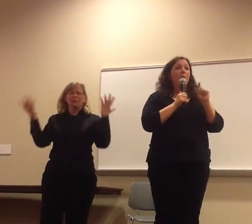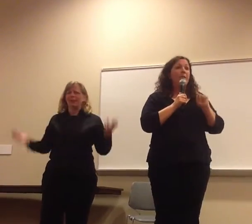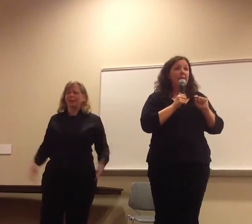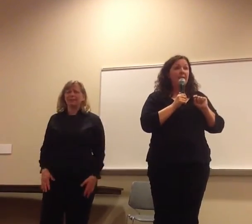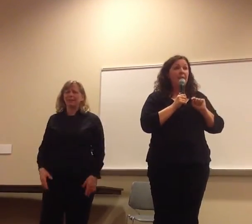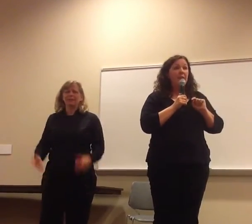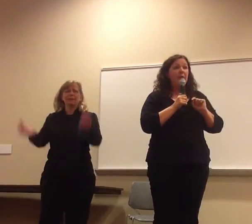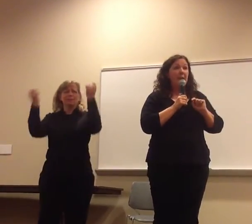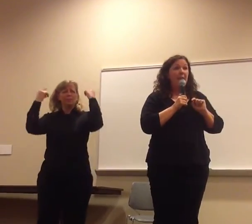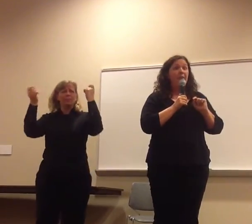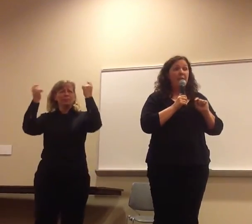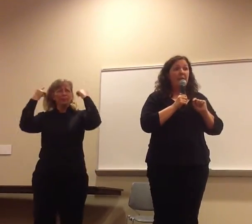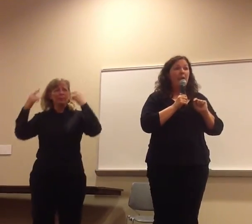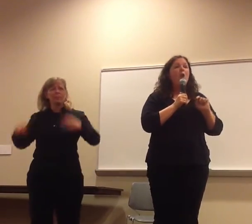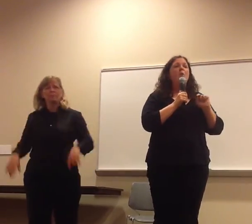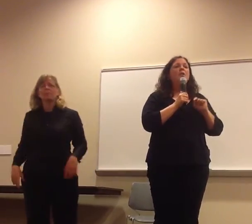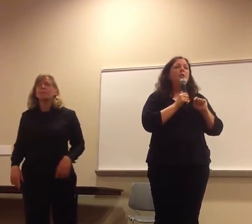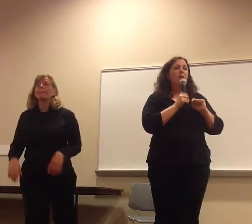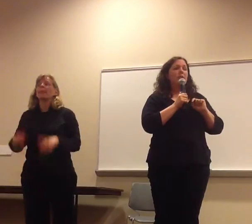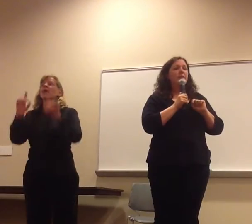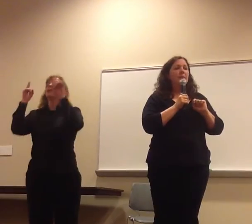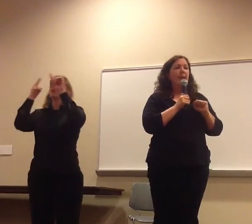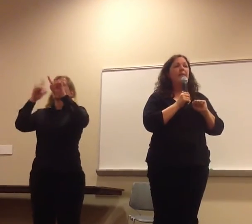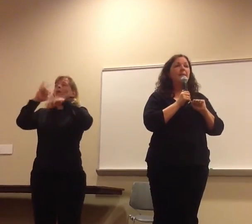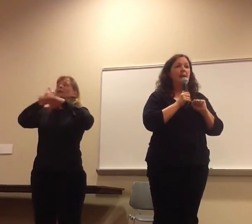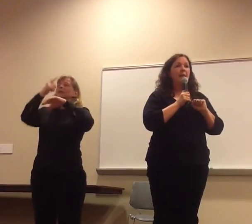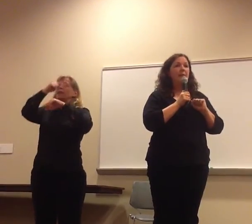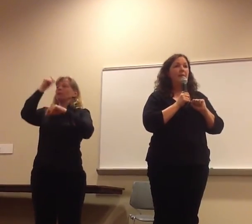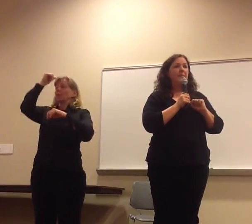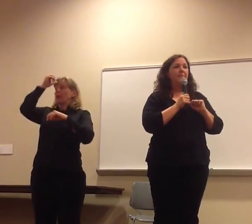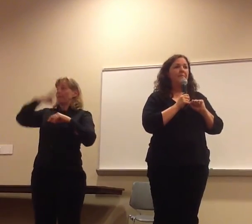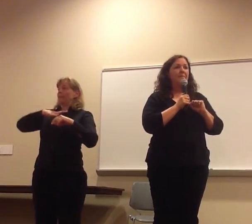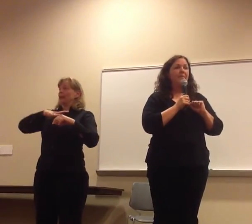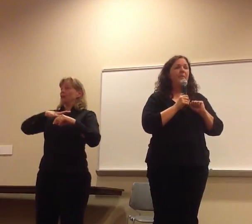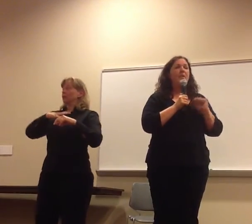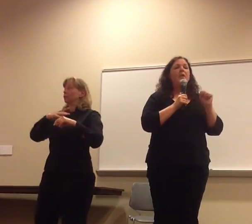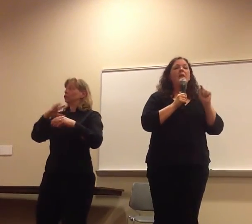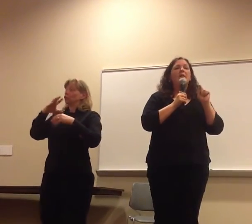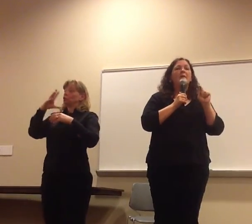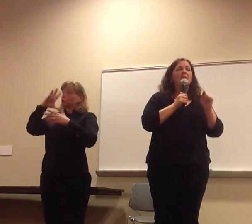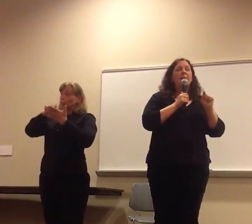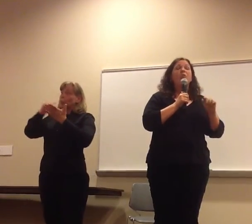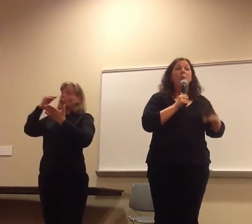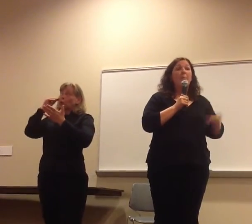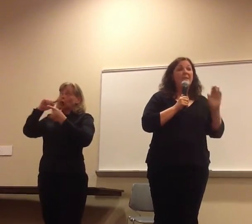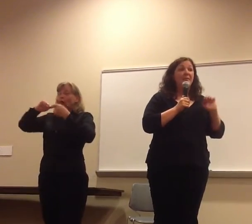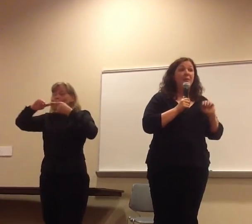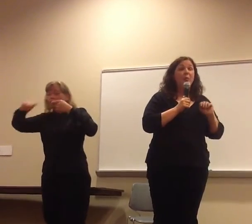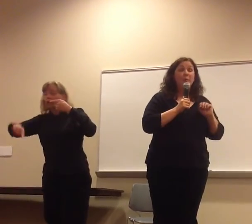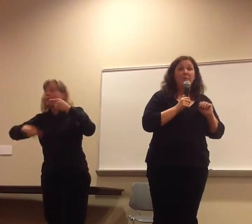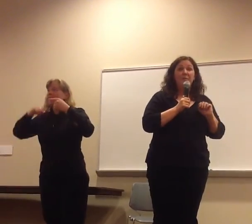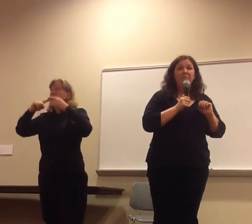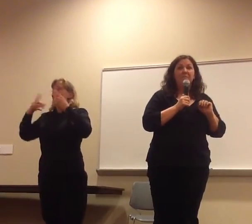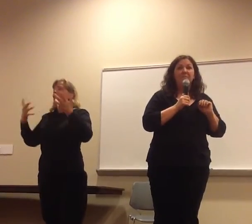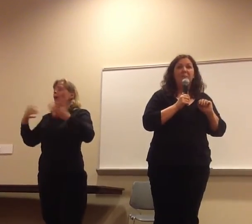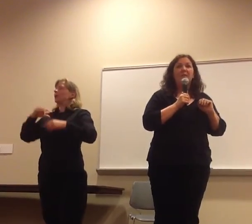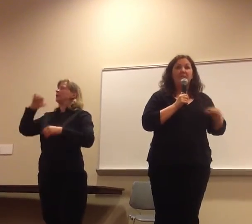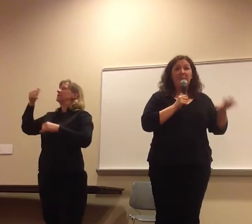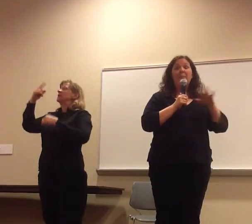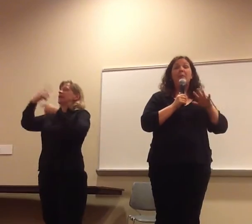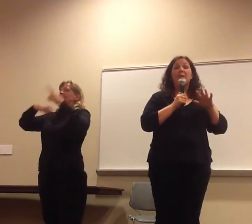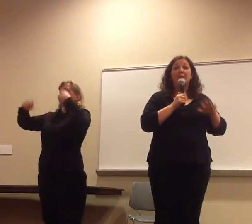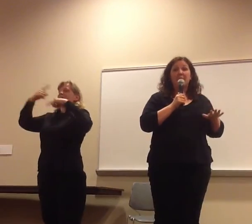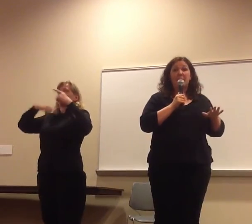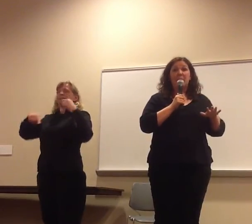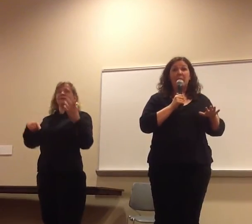The goal that they set for this man for the year was to learn 10 signs. This man grew up in deaf schools with